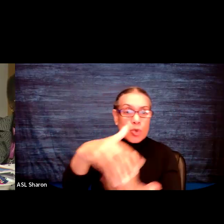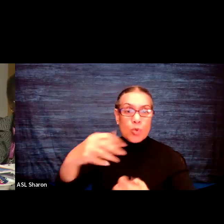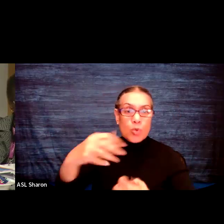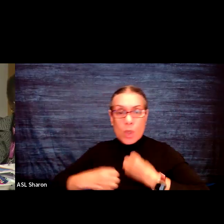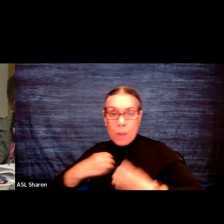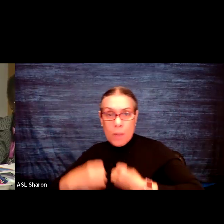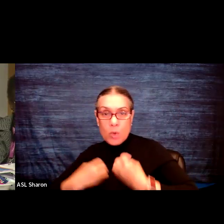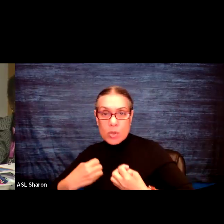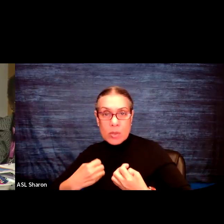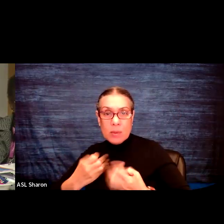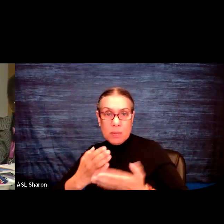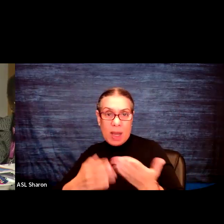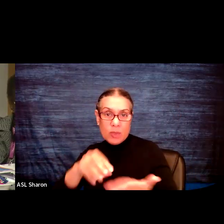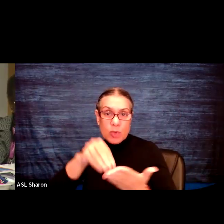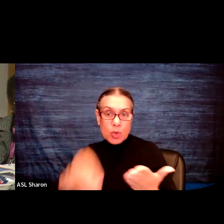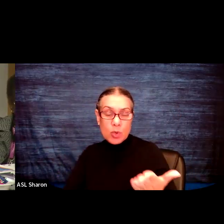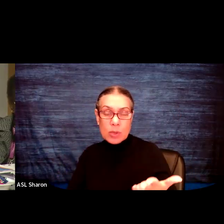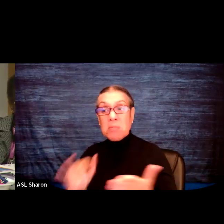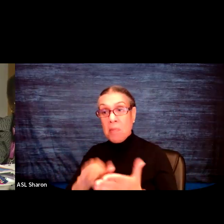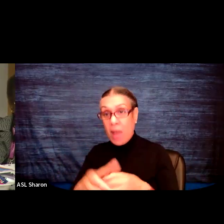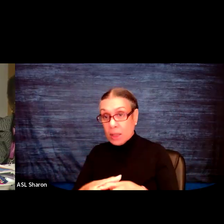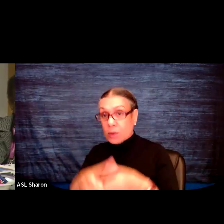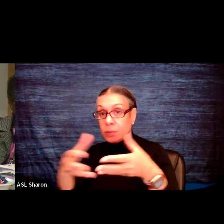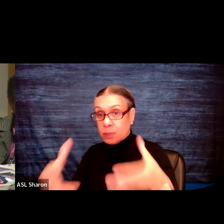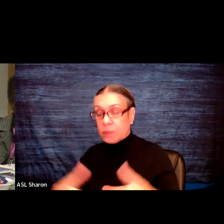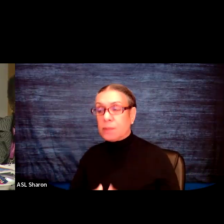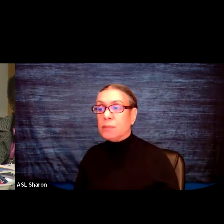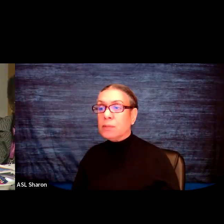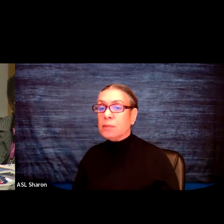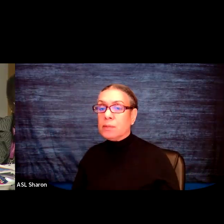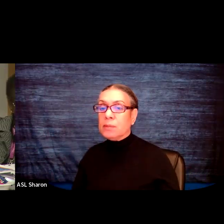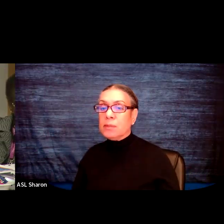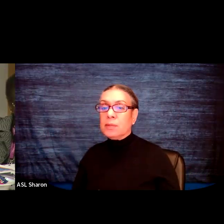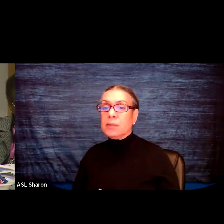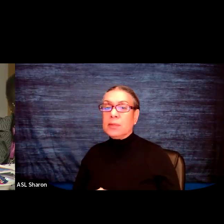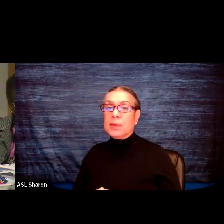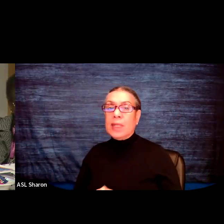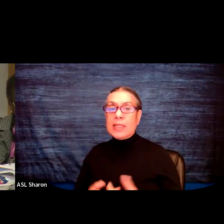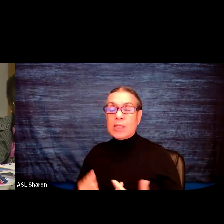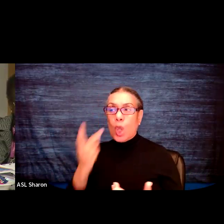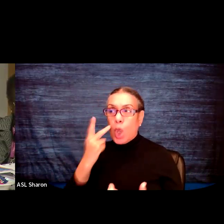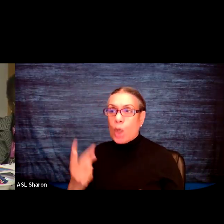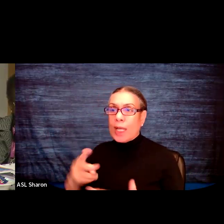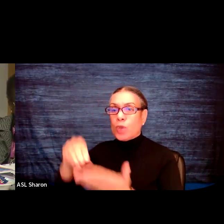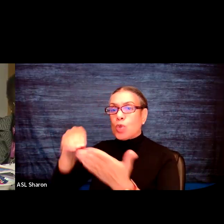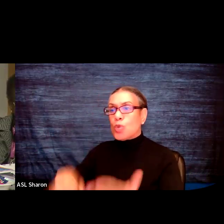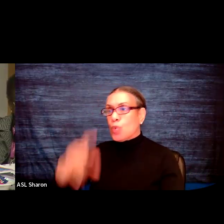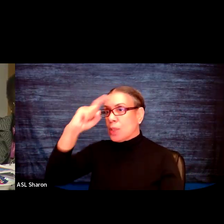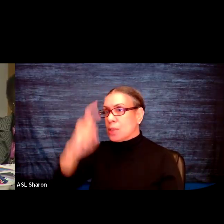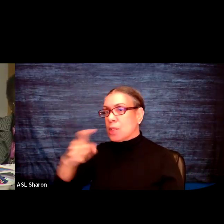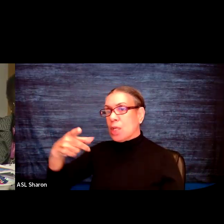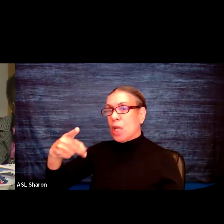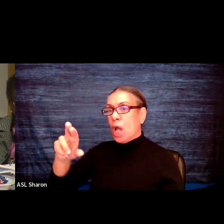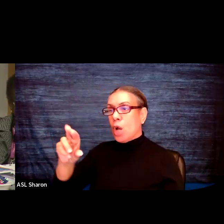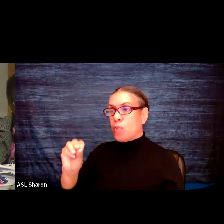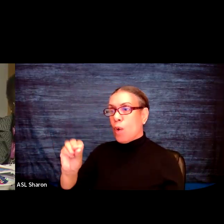programming. That's been a fast growing program. It's all in response to us looking at the profile of the students coming in and what they need.